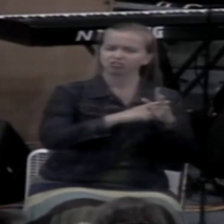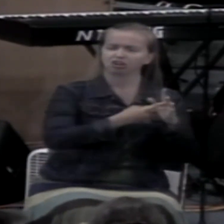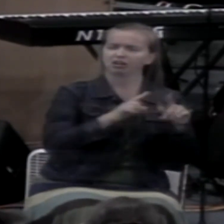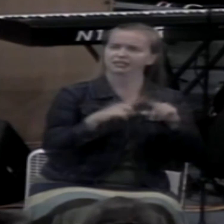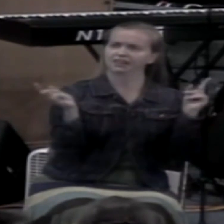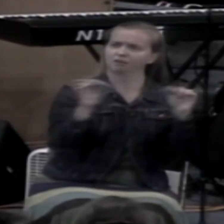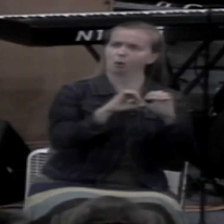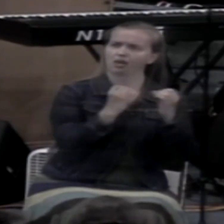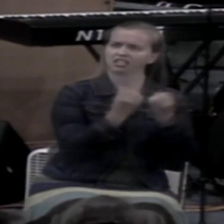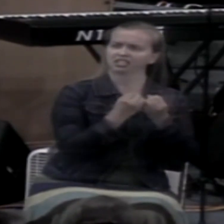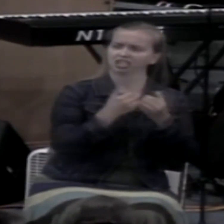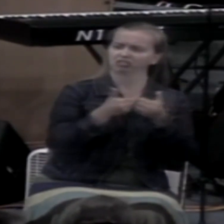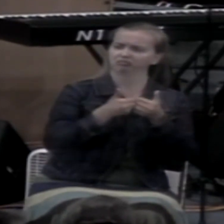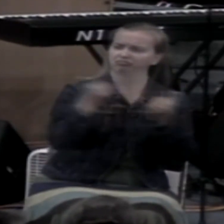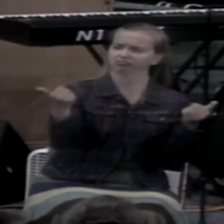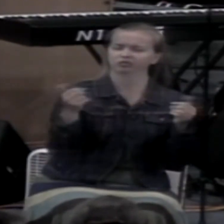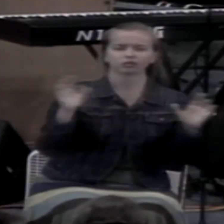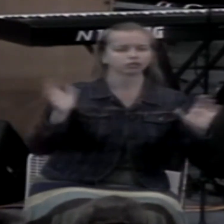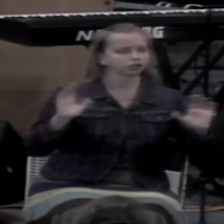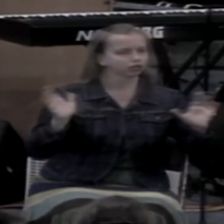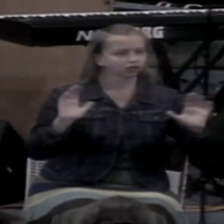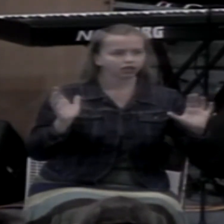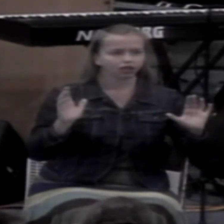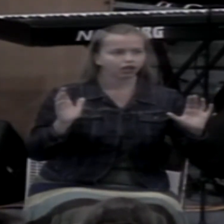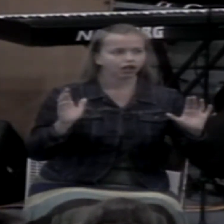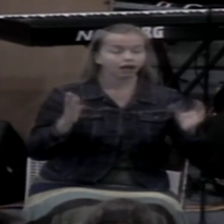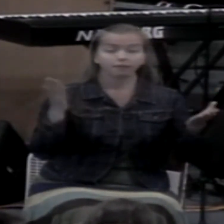campground. It's going to be my church.